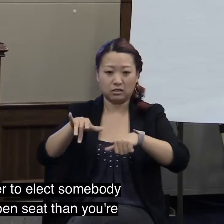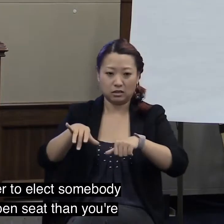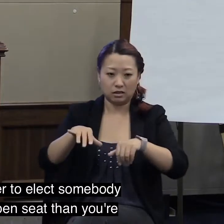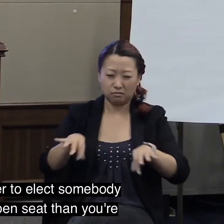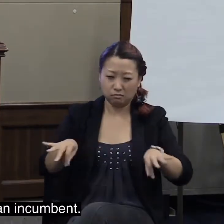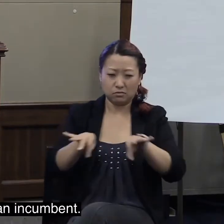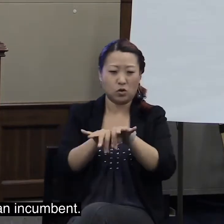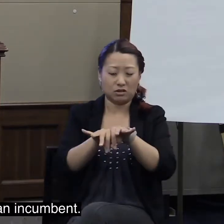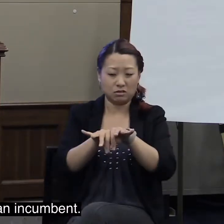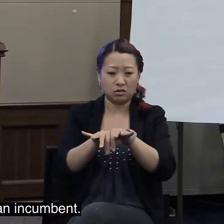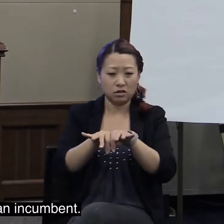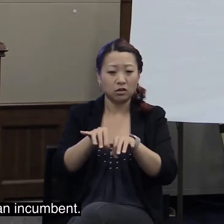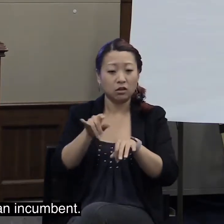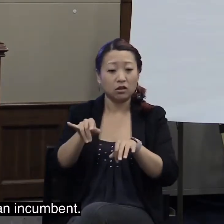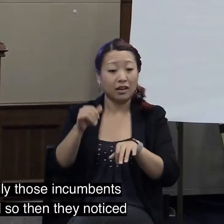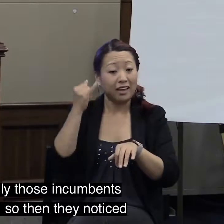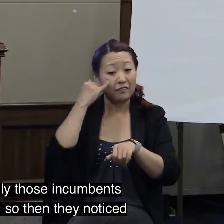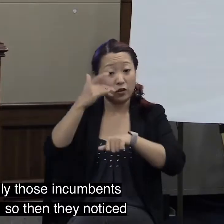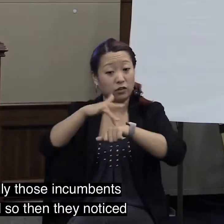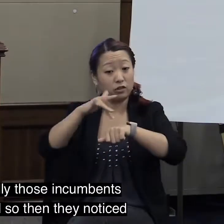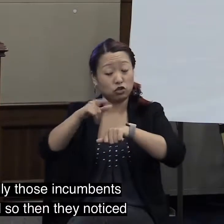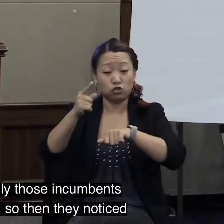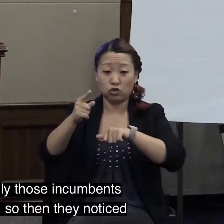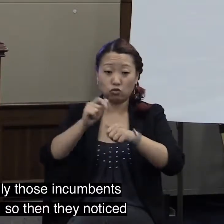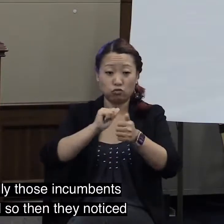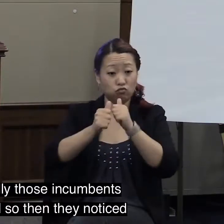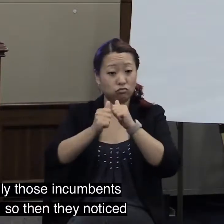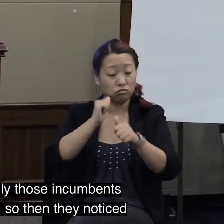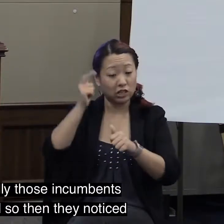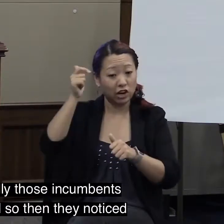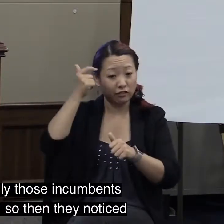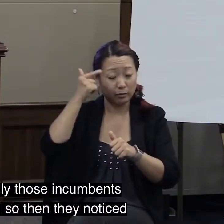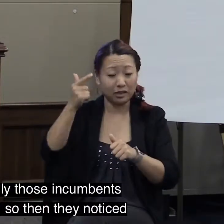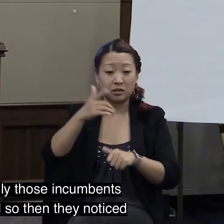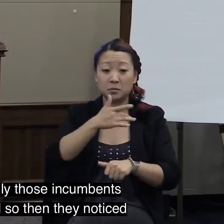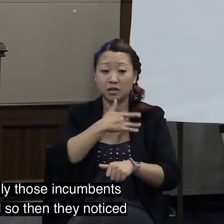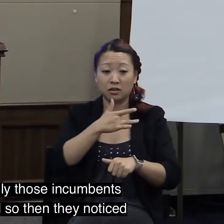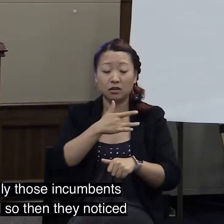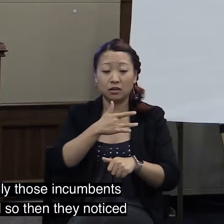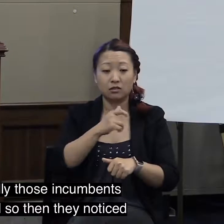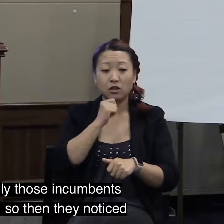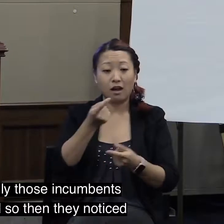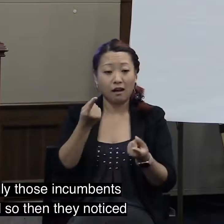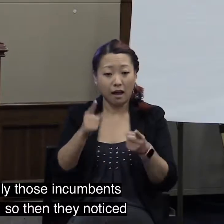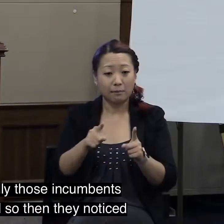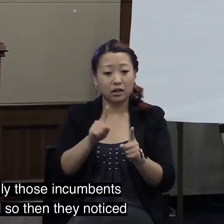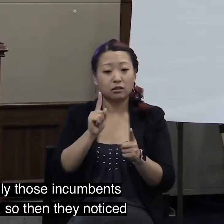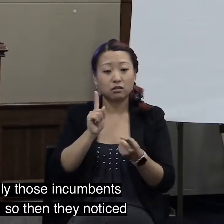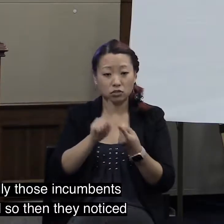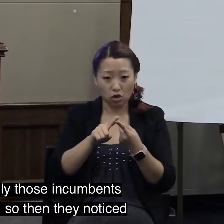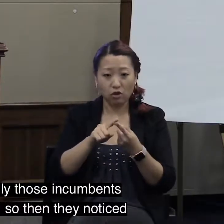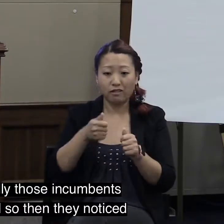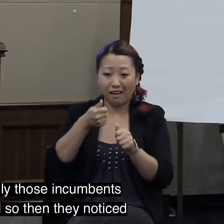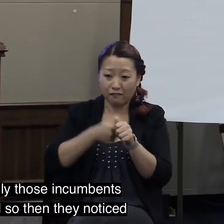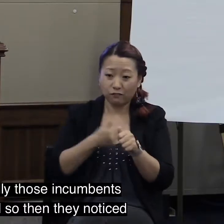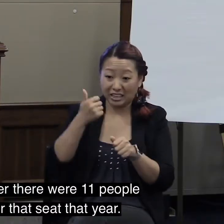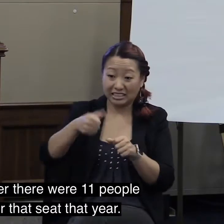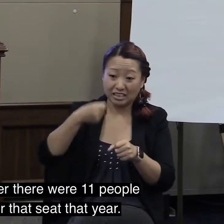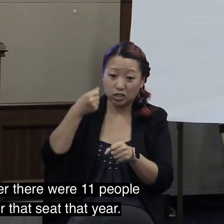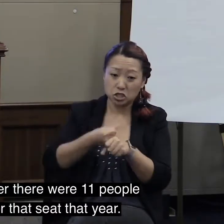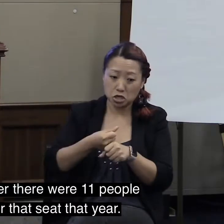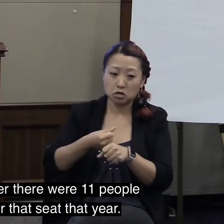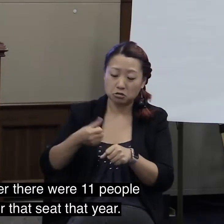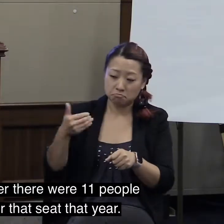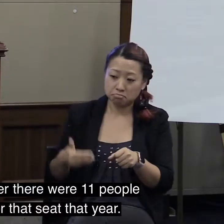an open seat than you're running against an incumbent. And they also noticed that usually those incumbents last about 10 years. And so then